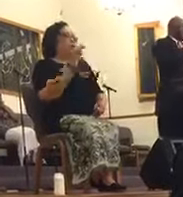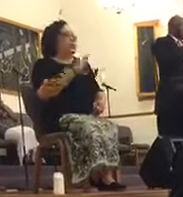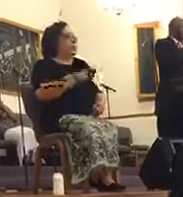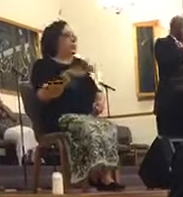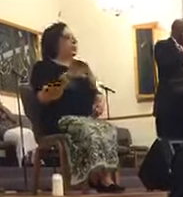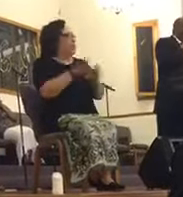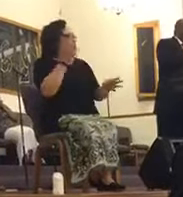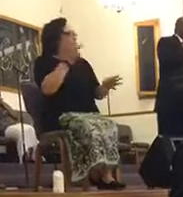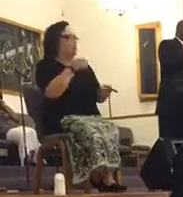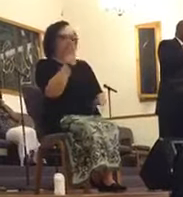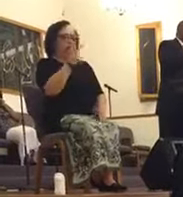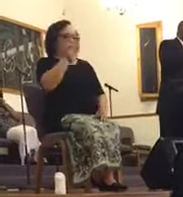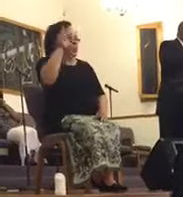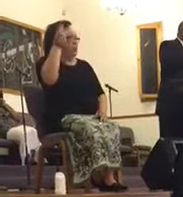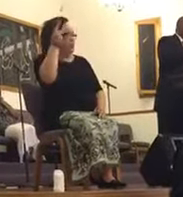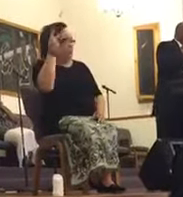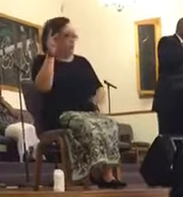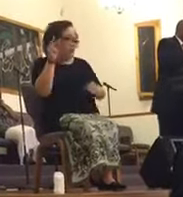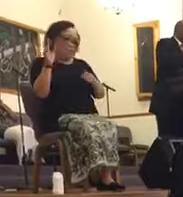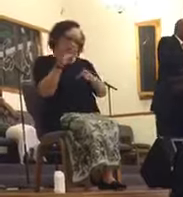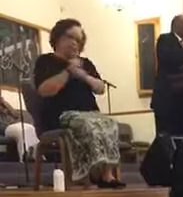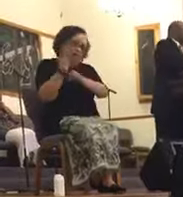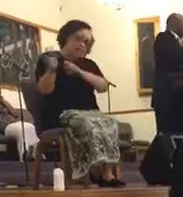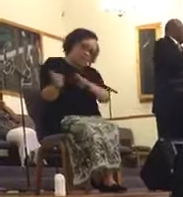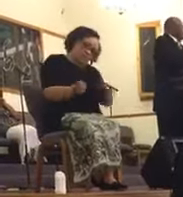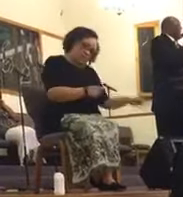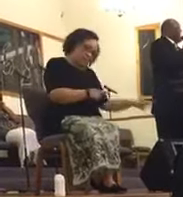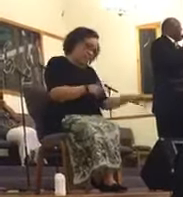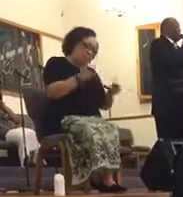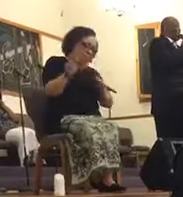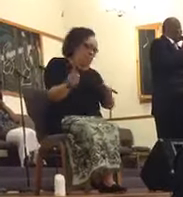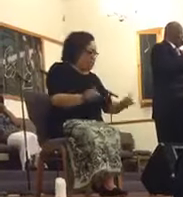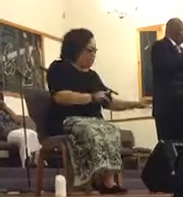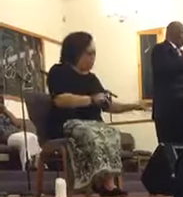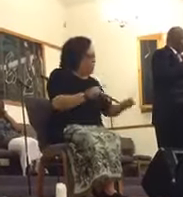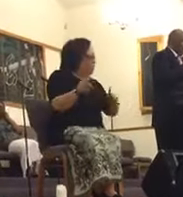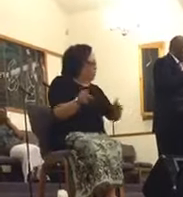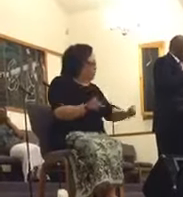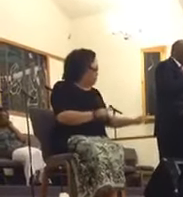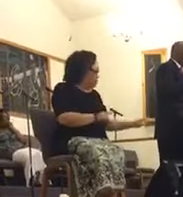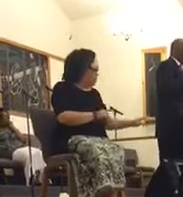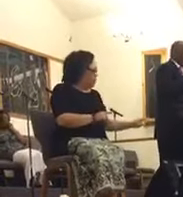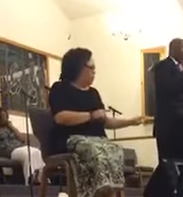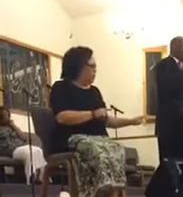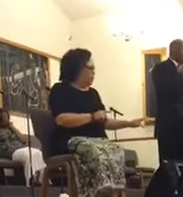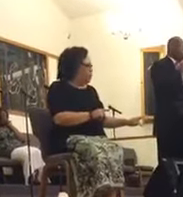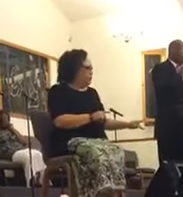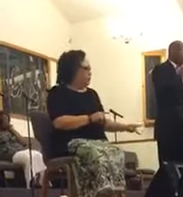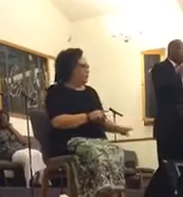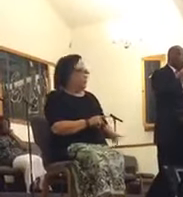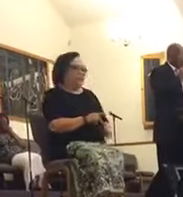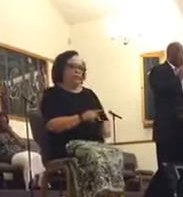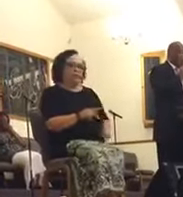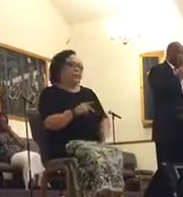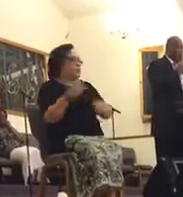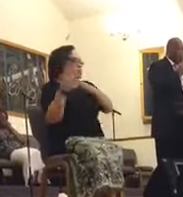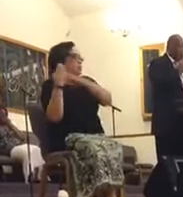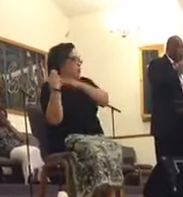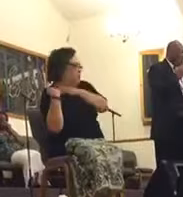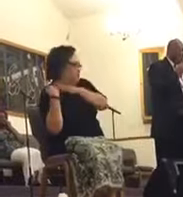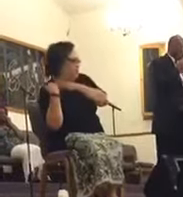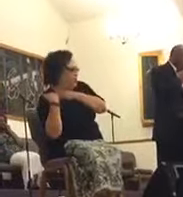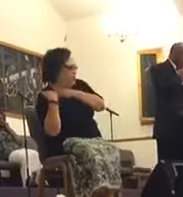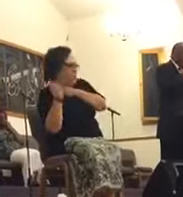ready, get ready, get ready. There's bonds and afflictions and waiting on you in